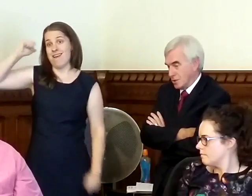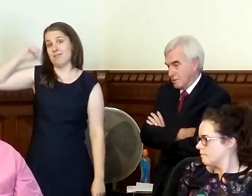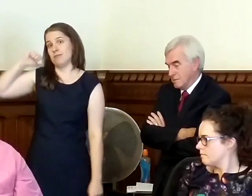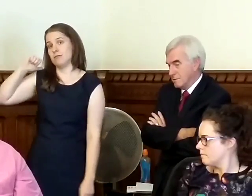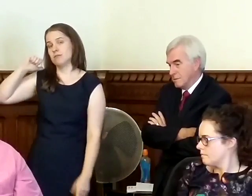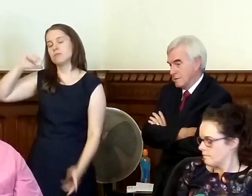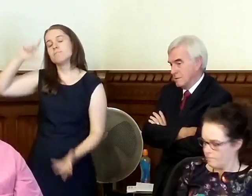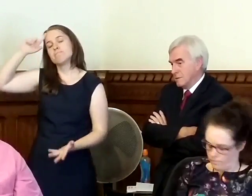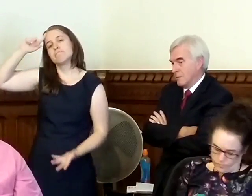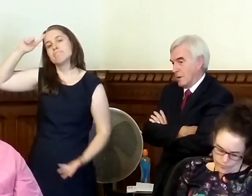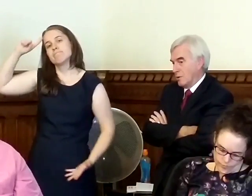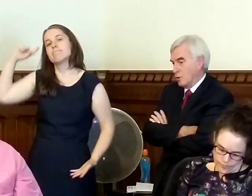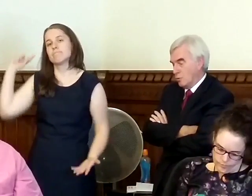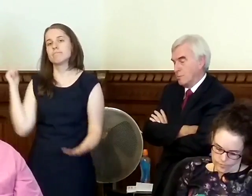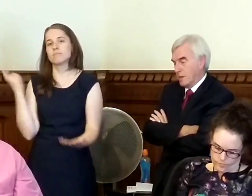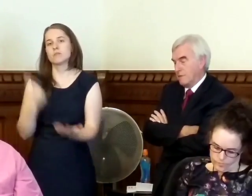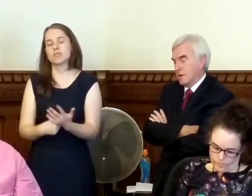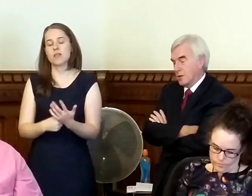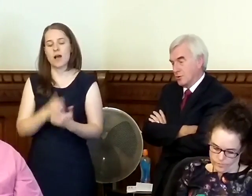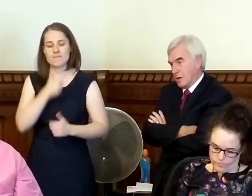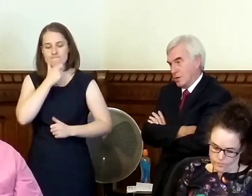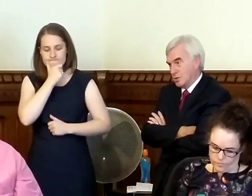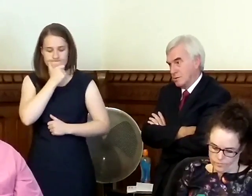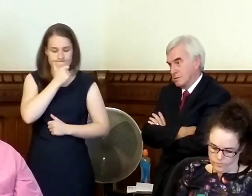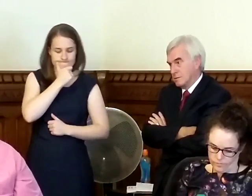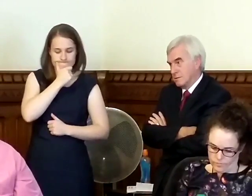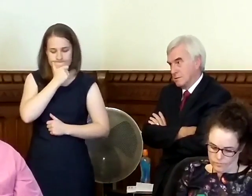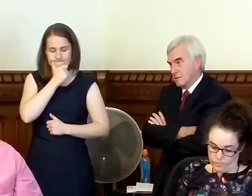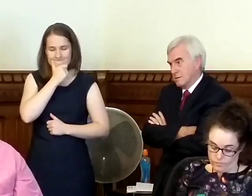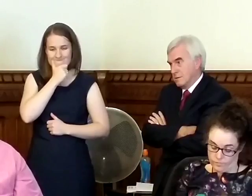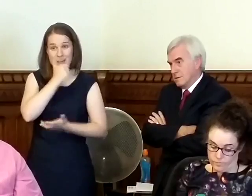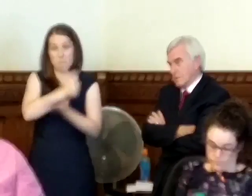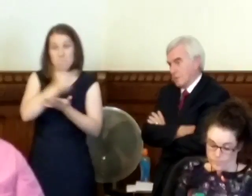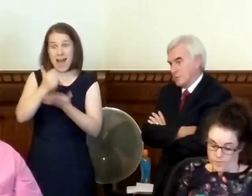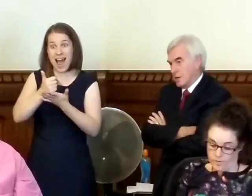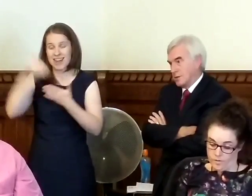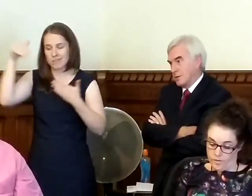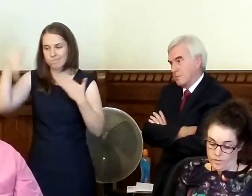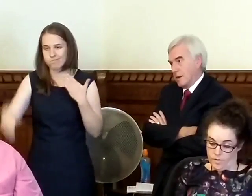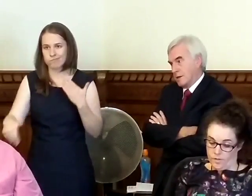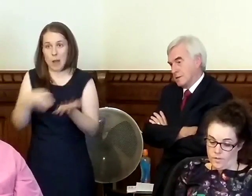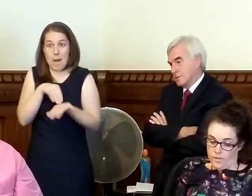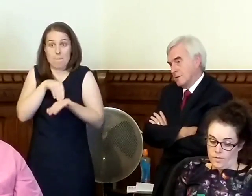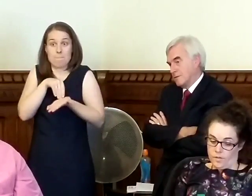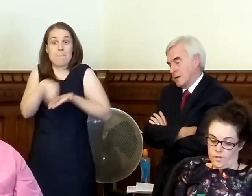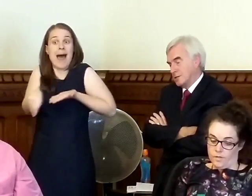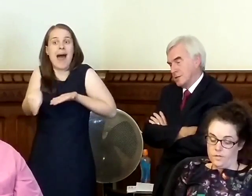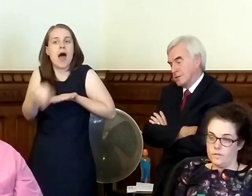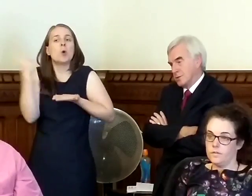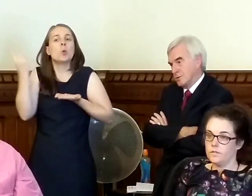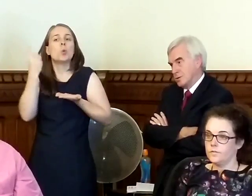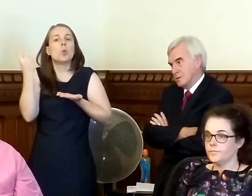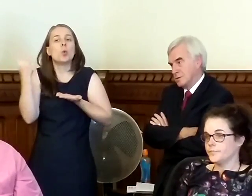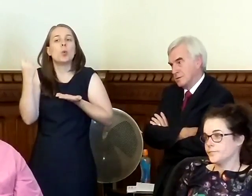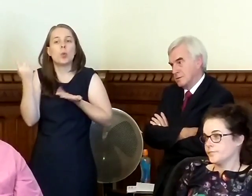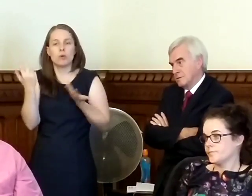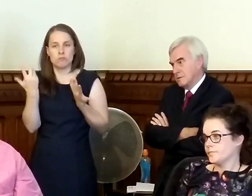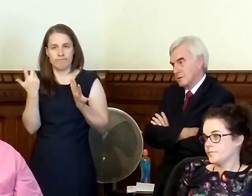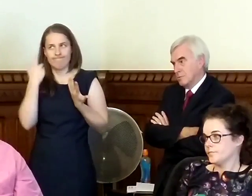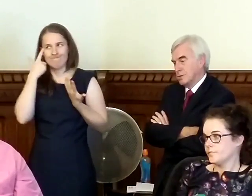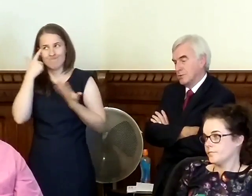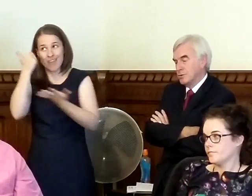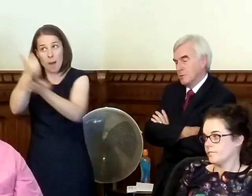Took a decision about who will pay for that crash. And it was either the bankers or the financial